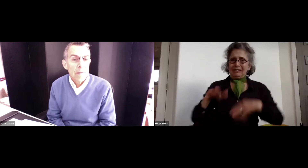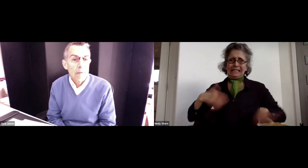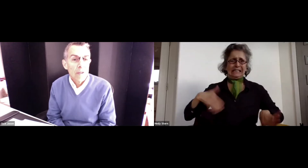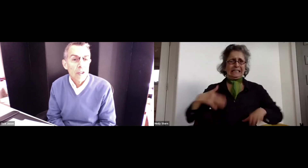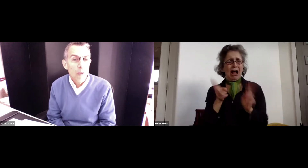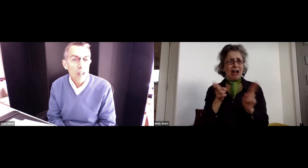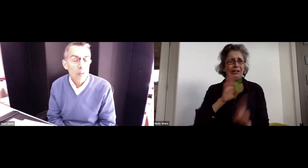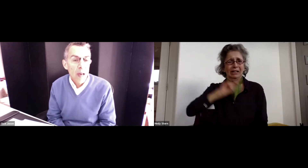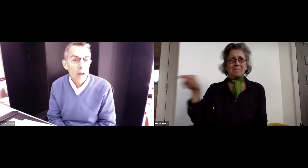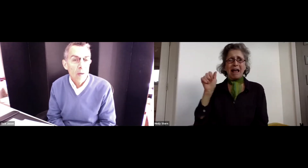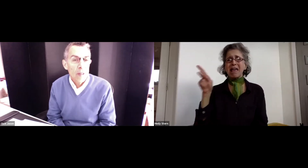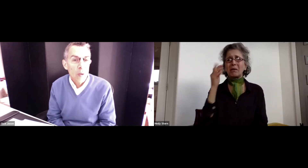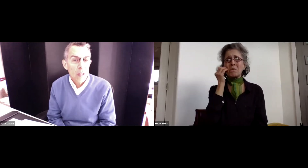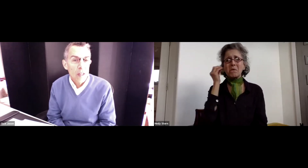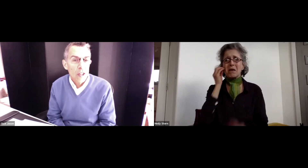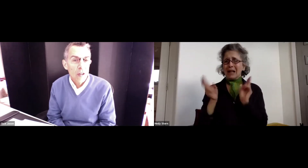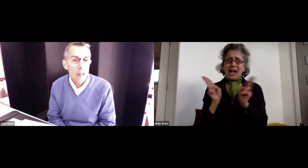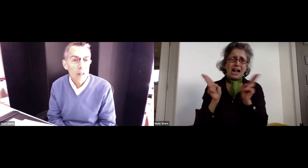she rushed back home as quickly as she could,